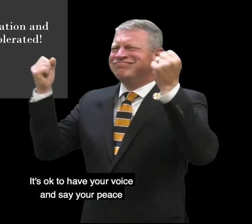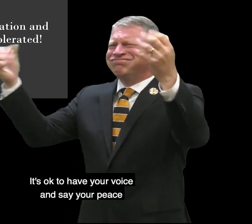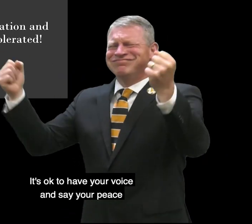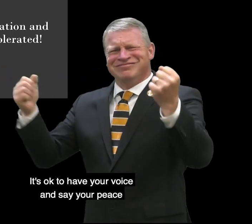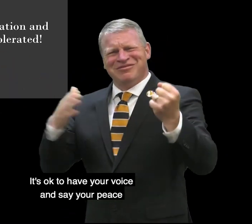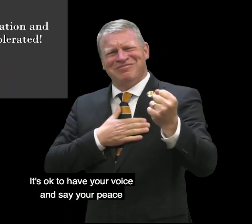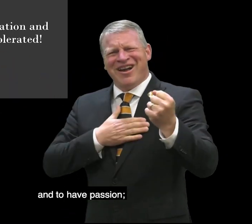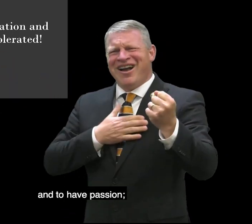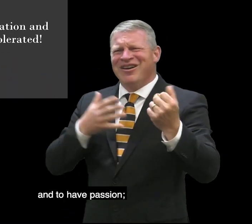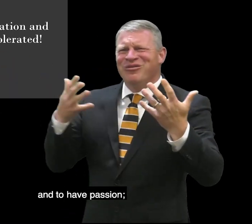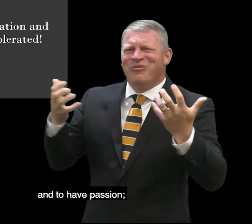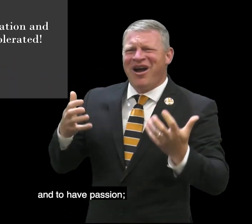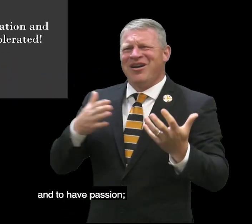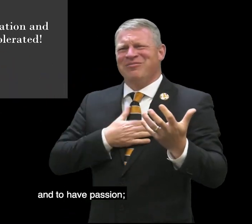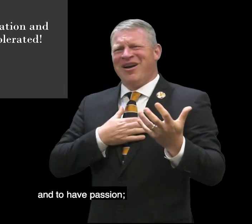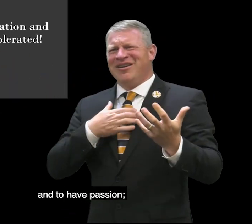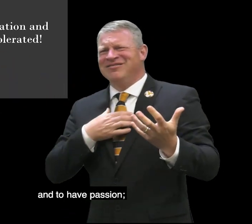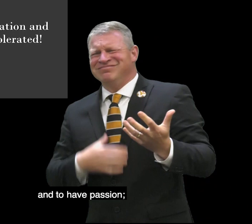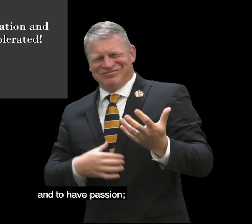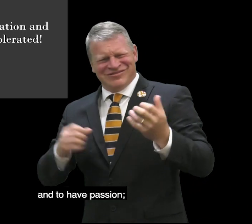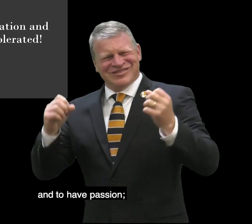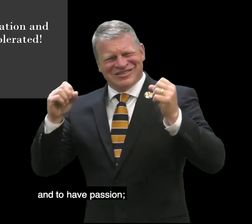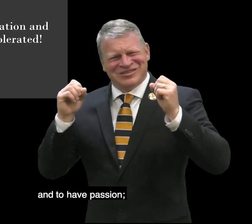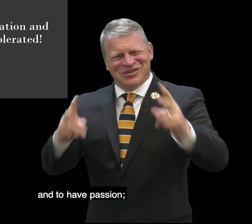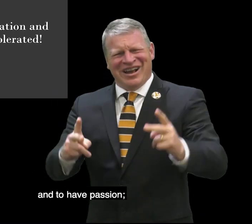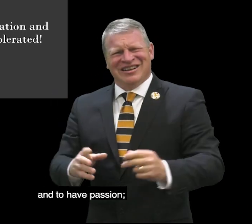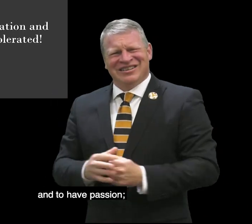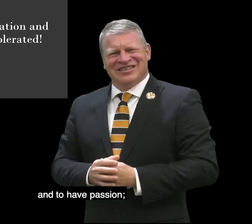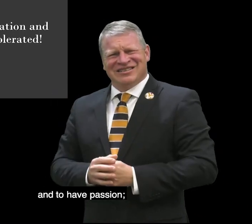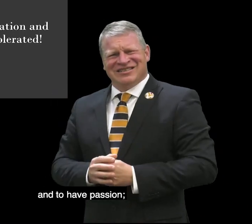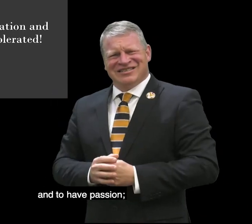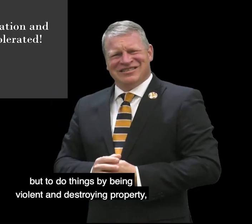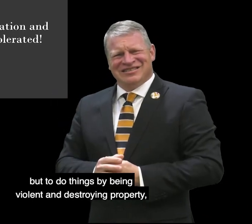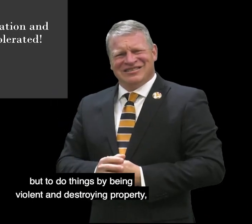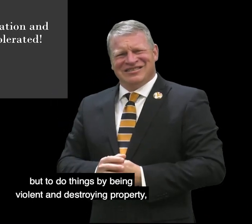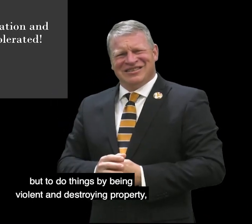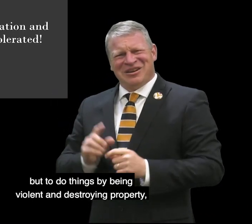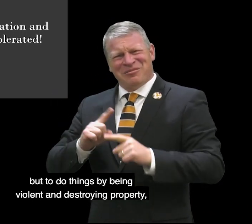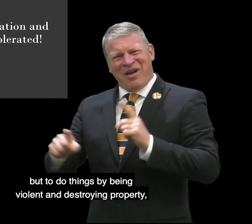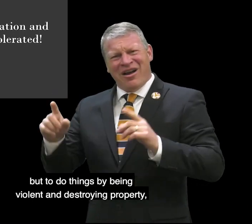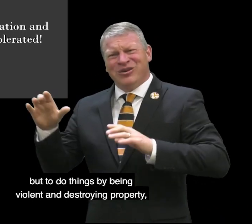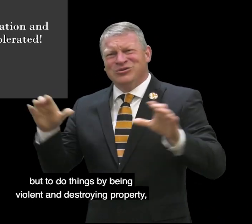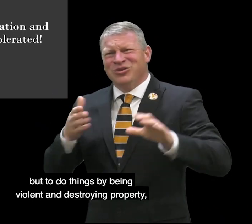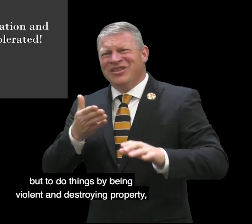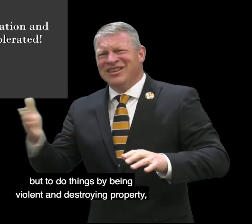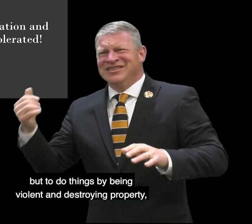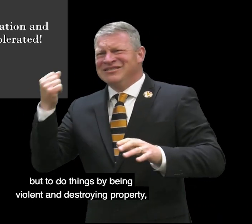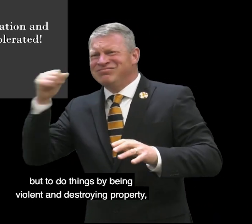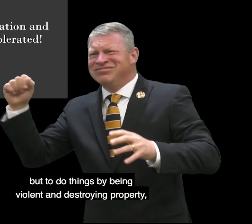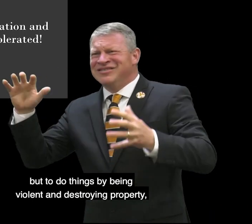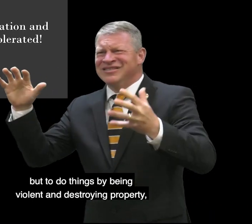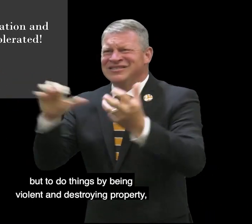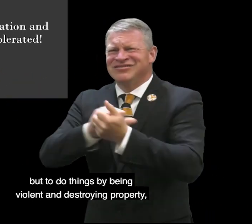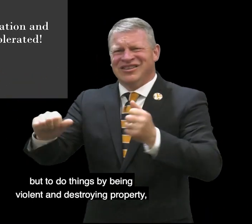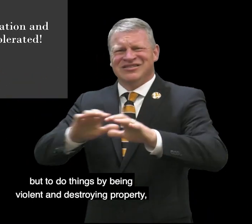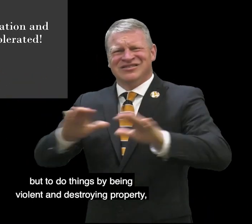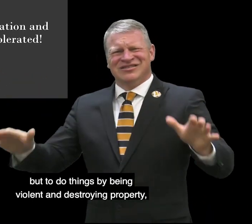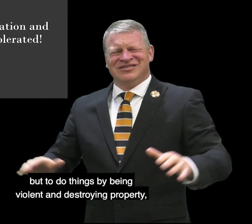okay to have your voice and say your piece and to have passion. But to do things